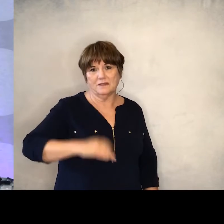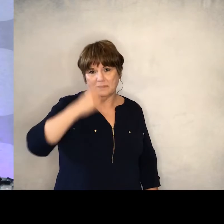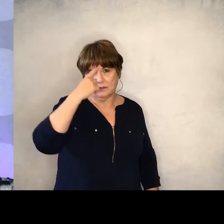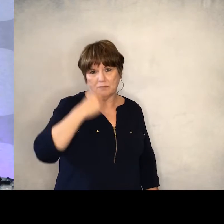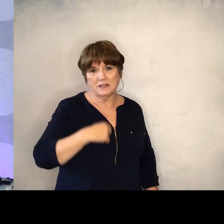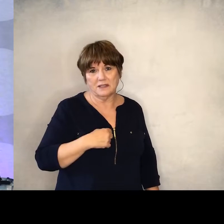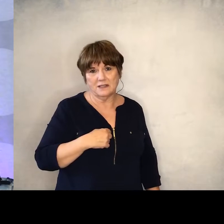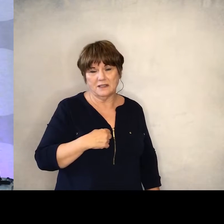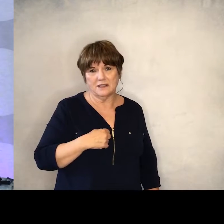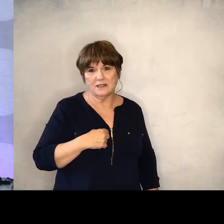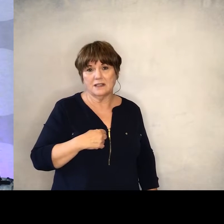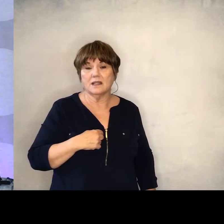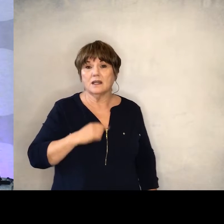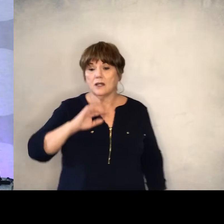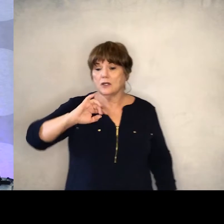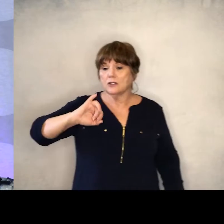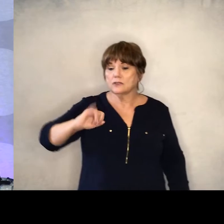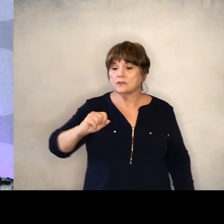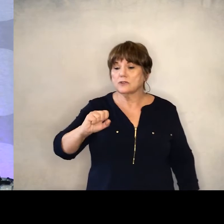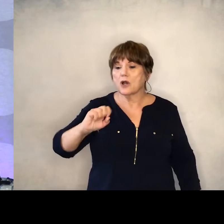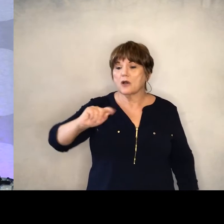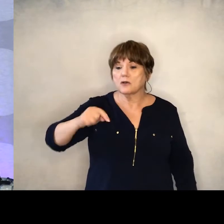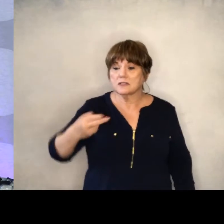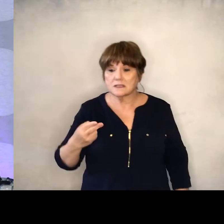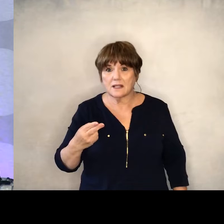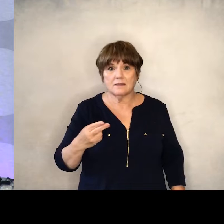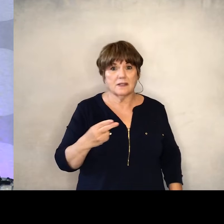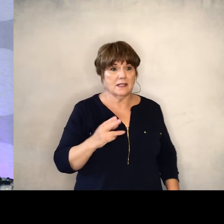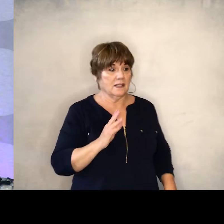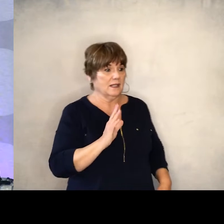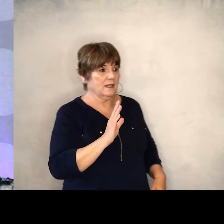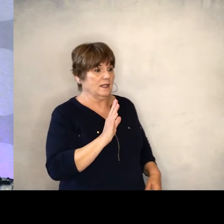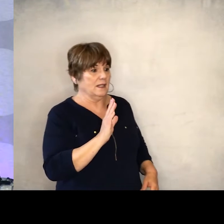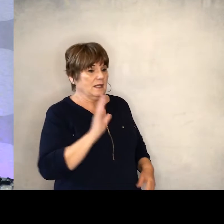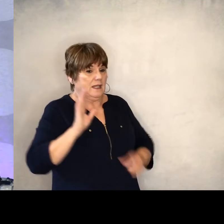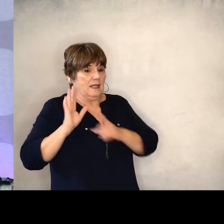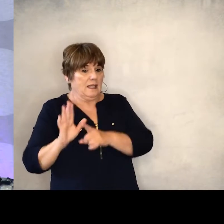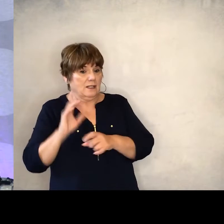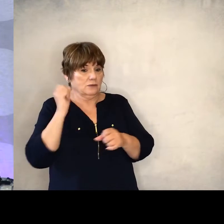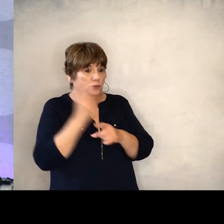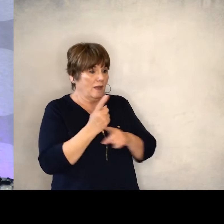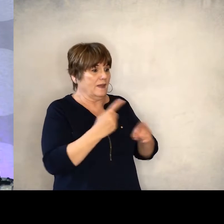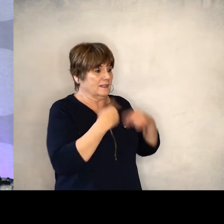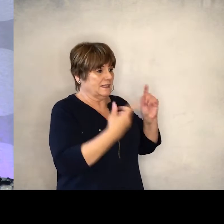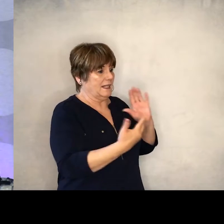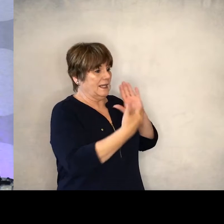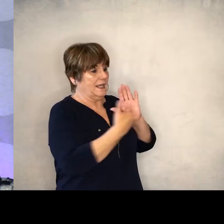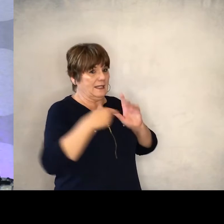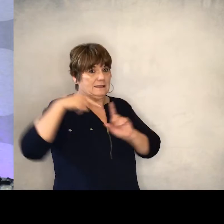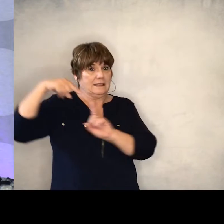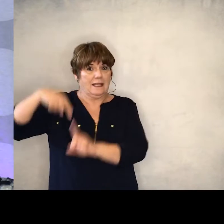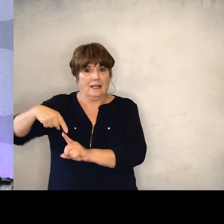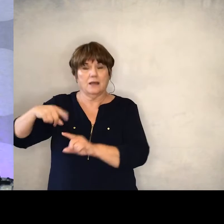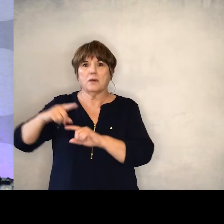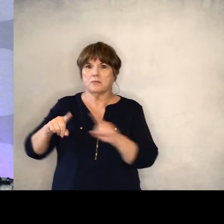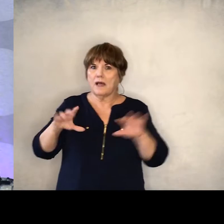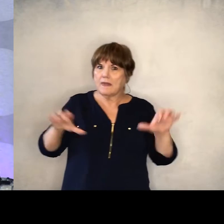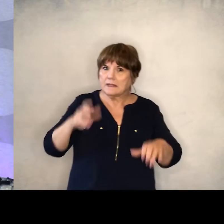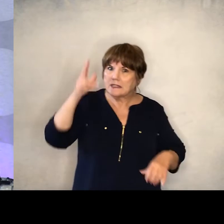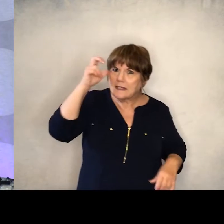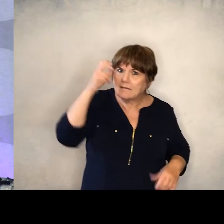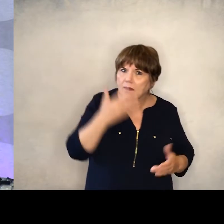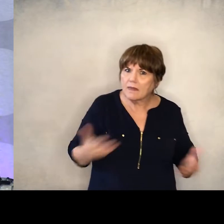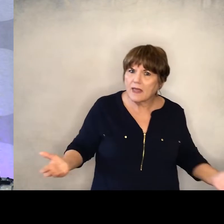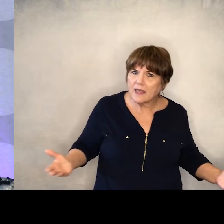Joseph is aware that his brothers not only sinned against him, but they committed something that was really evil.